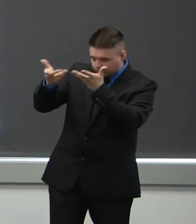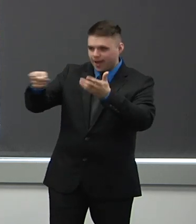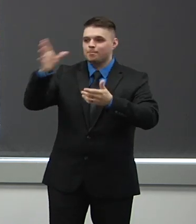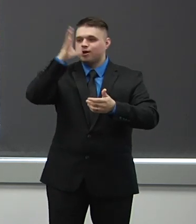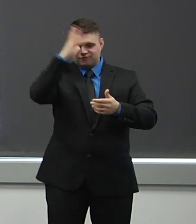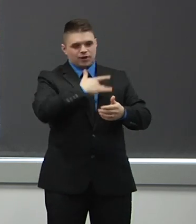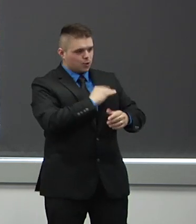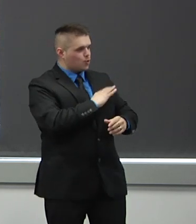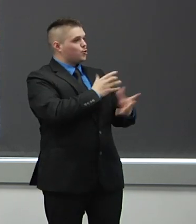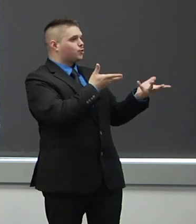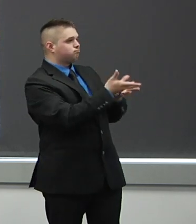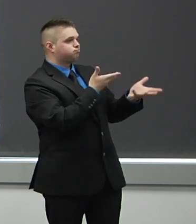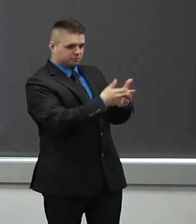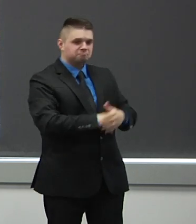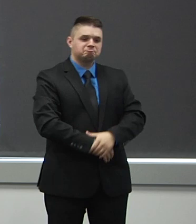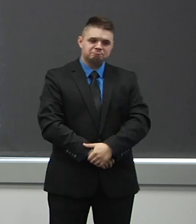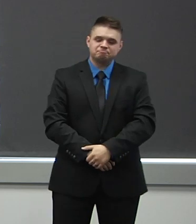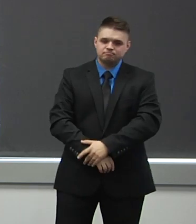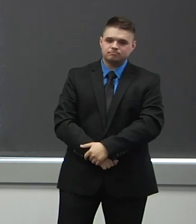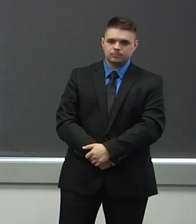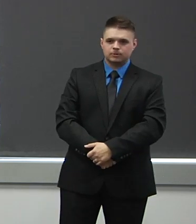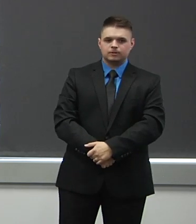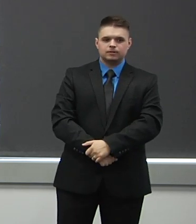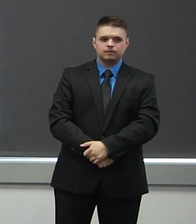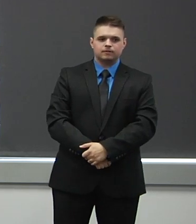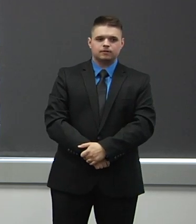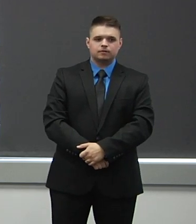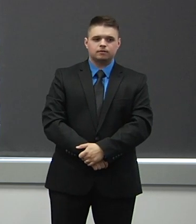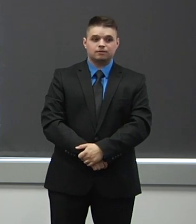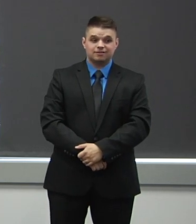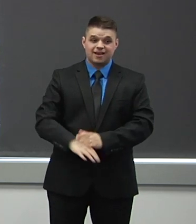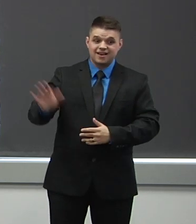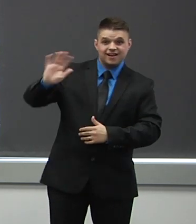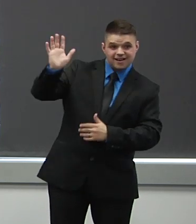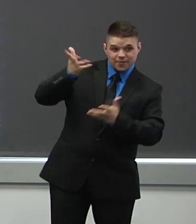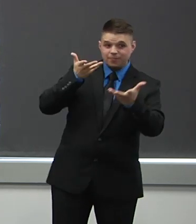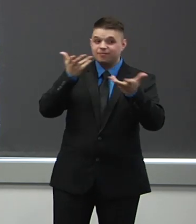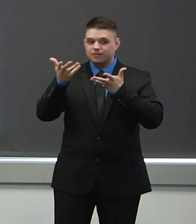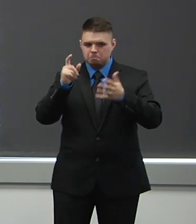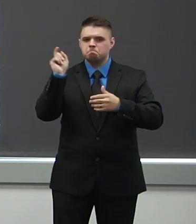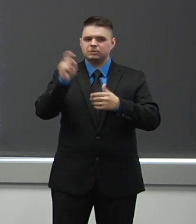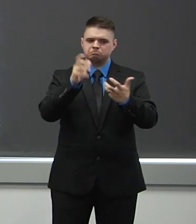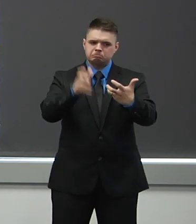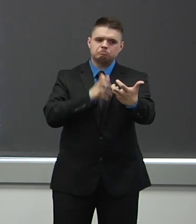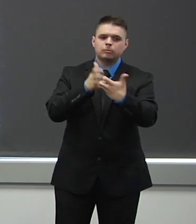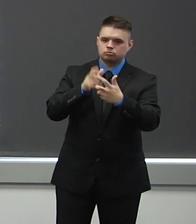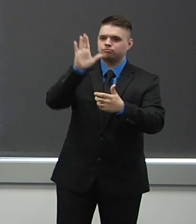These contacts have to be in the language of the home, and our school districts know that.